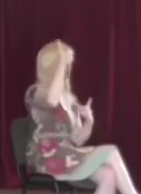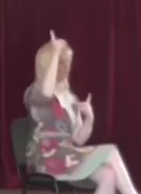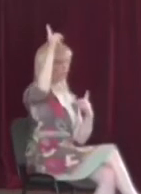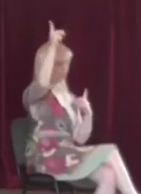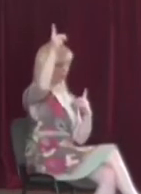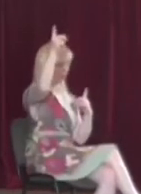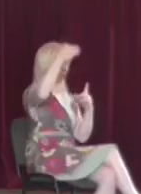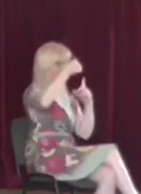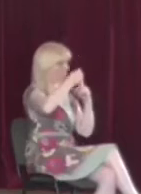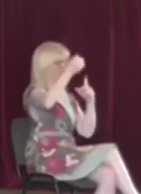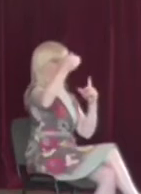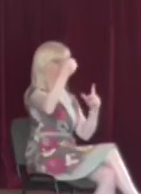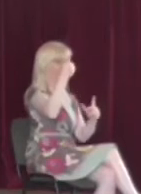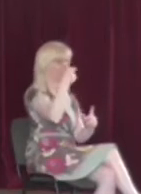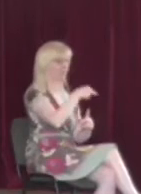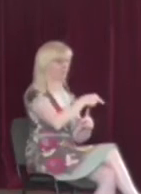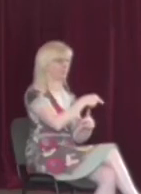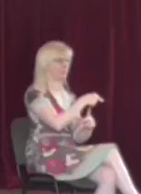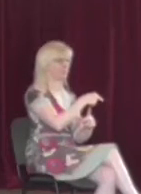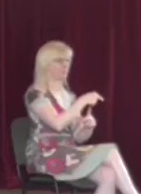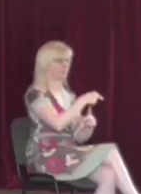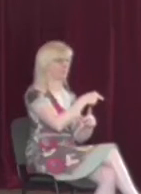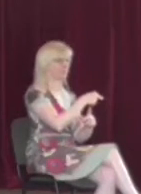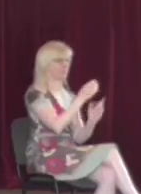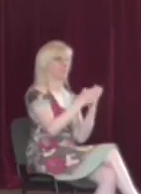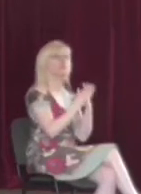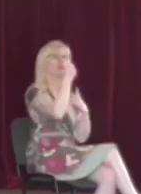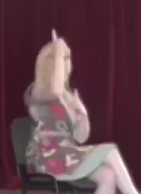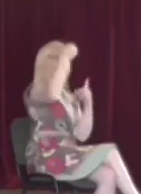And I'm sure most of you will be familiar.